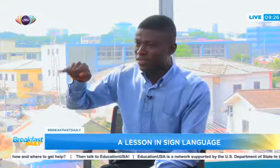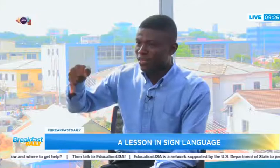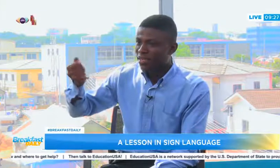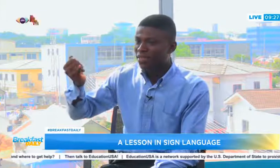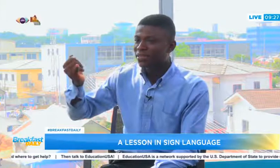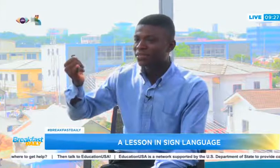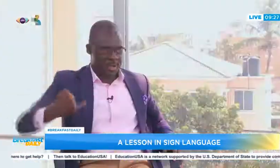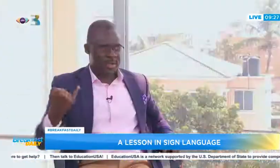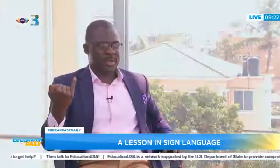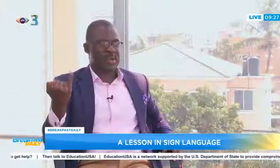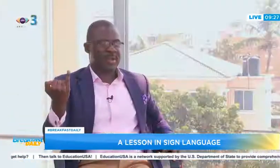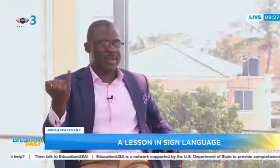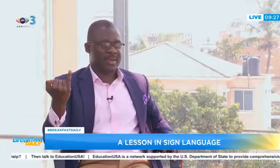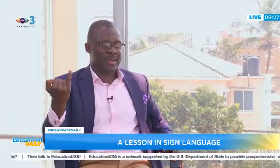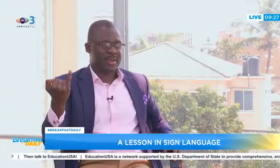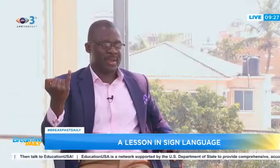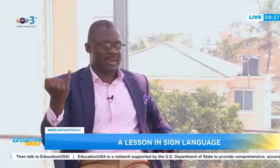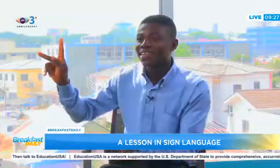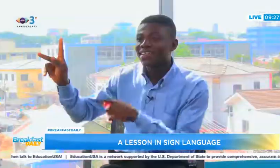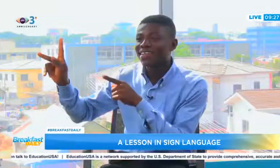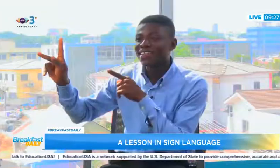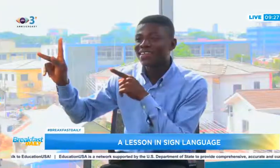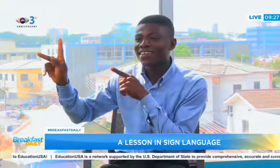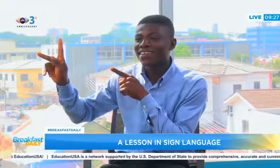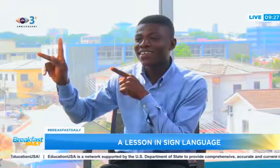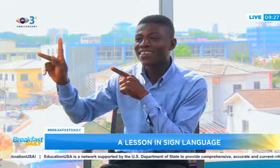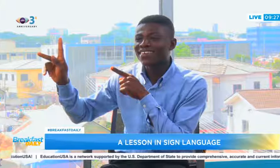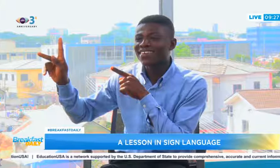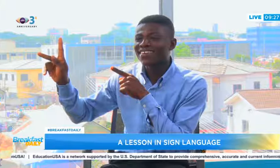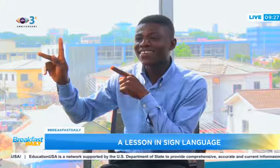J, J. and this is K. Huh.